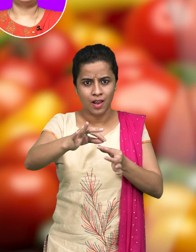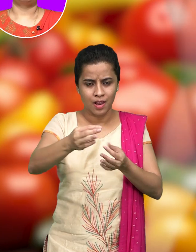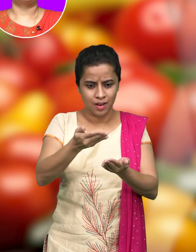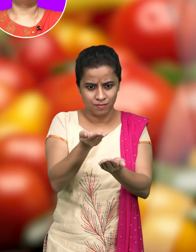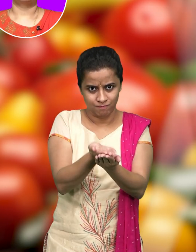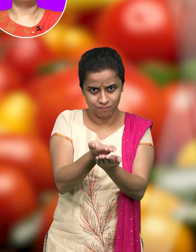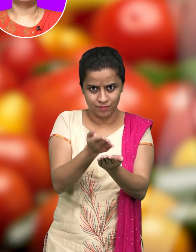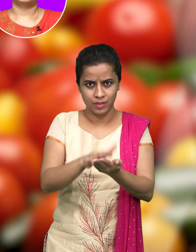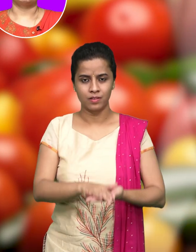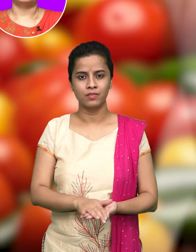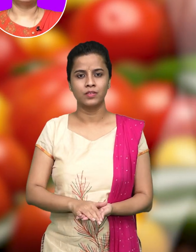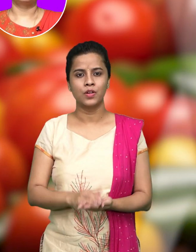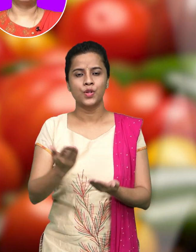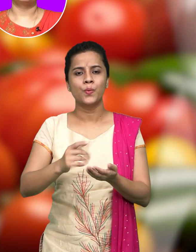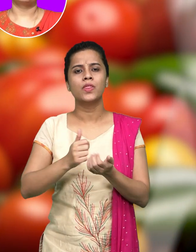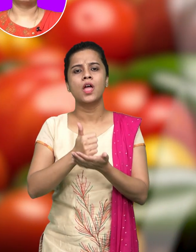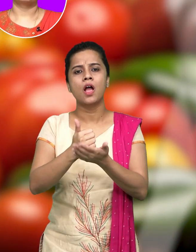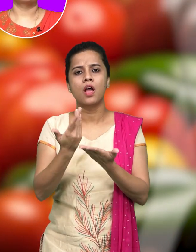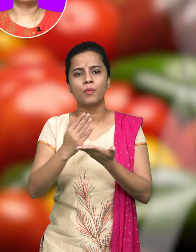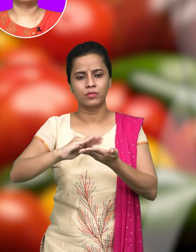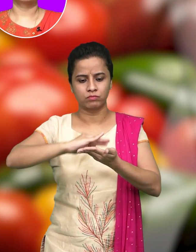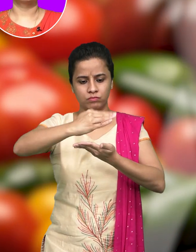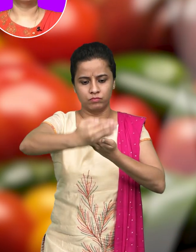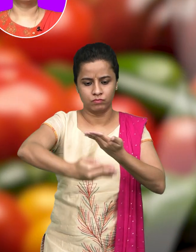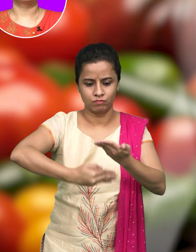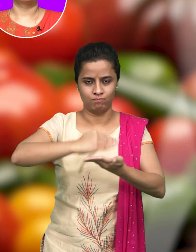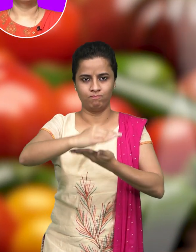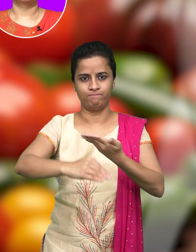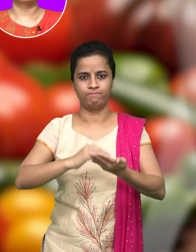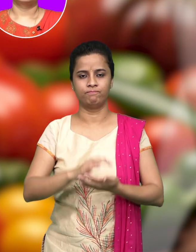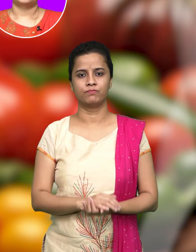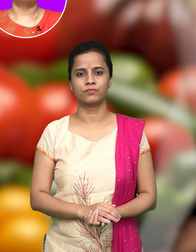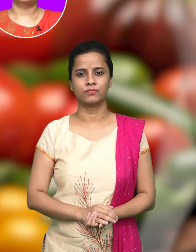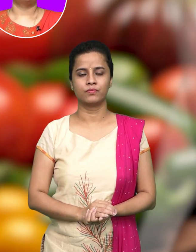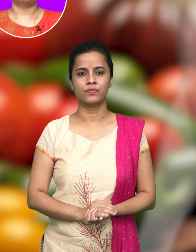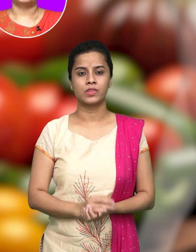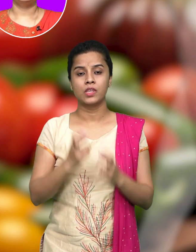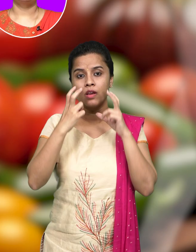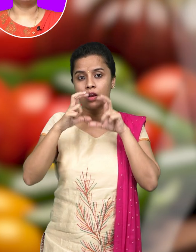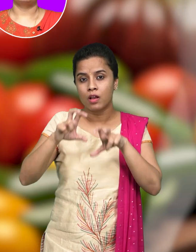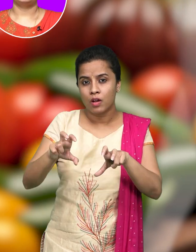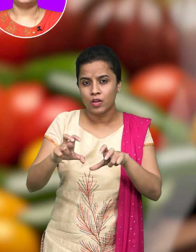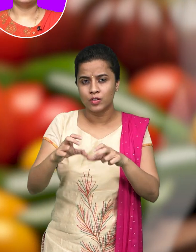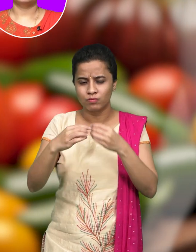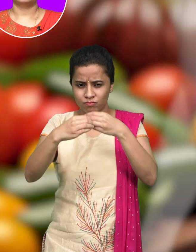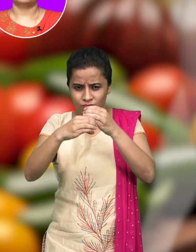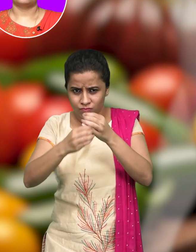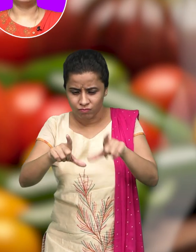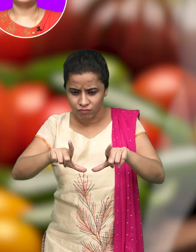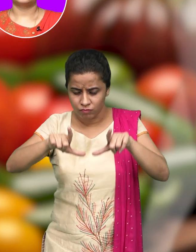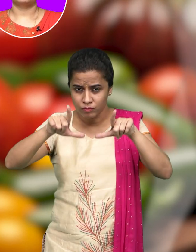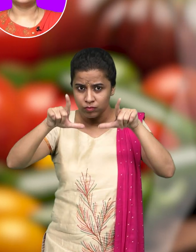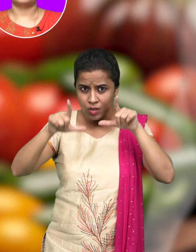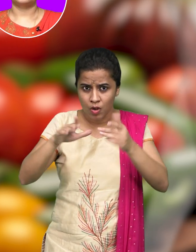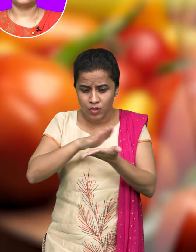with the help of a cover slip. Observe the minute openings